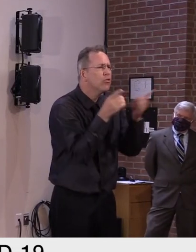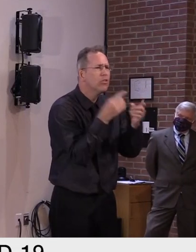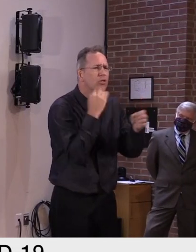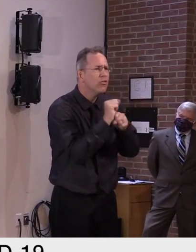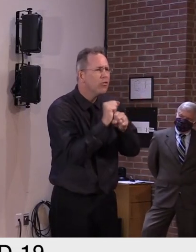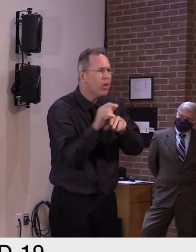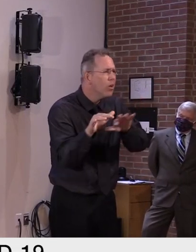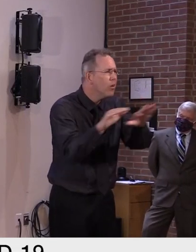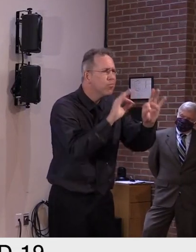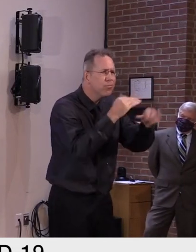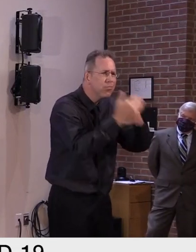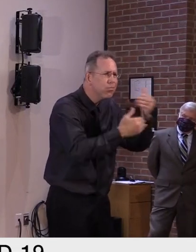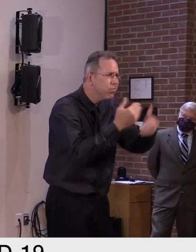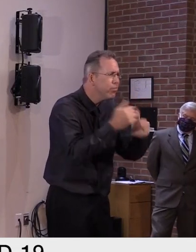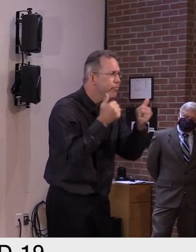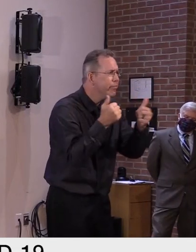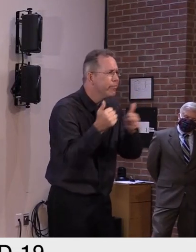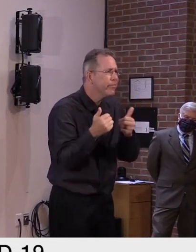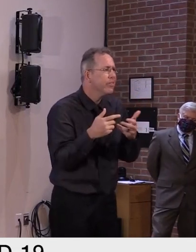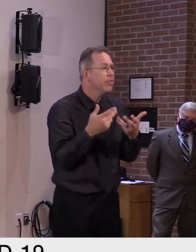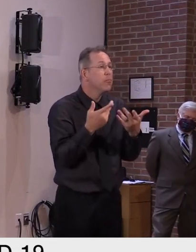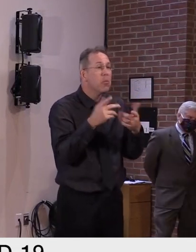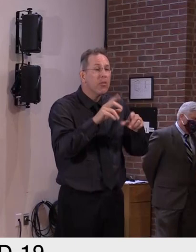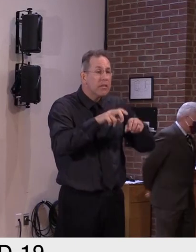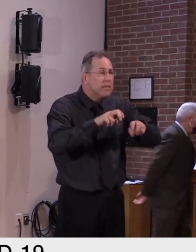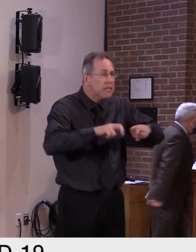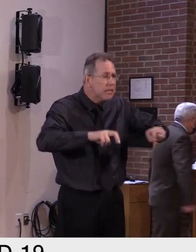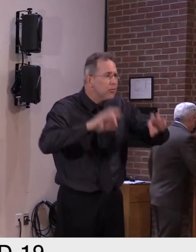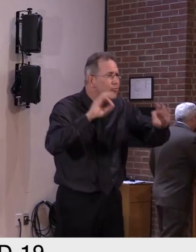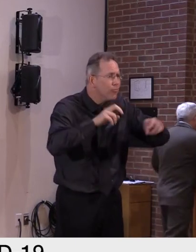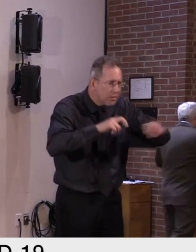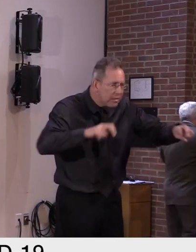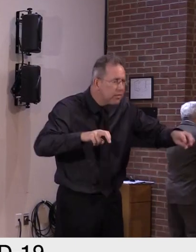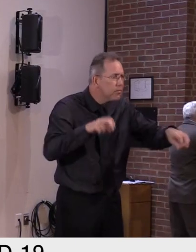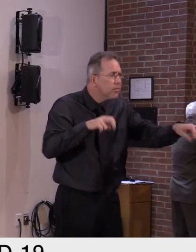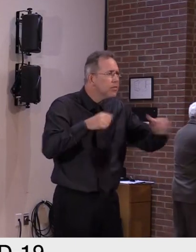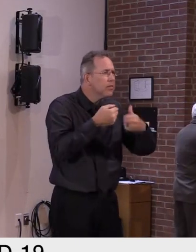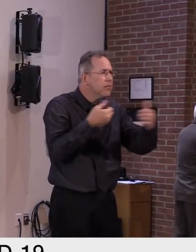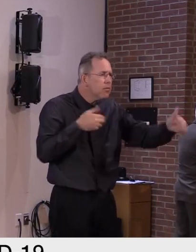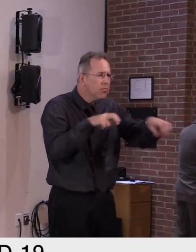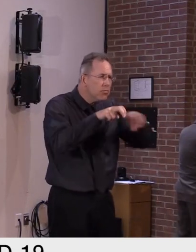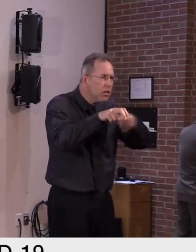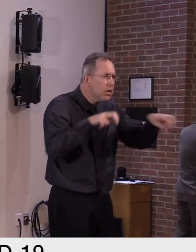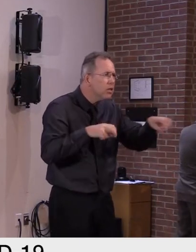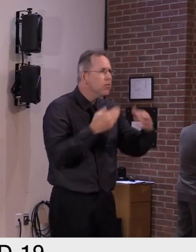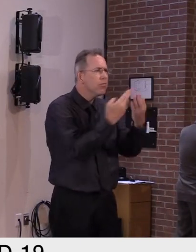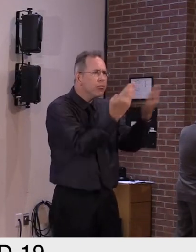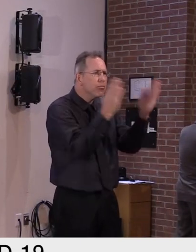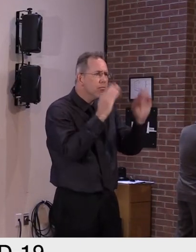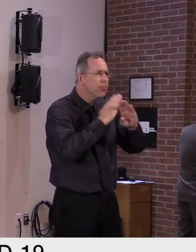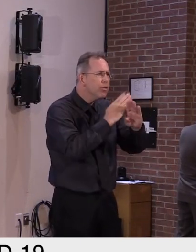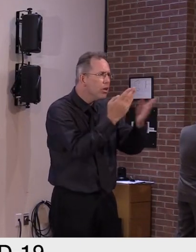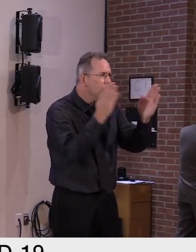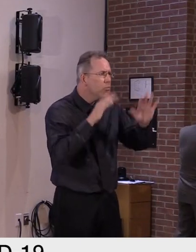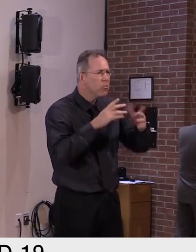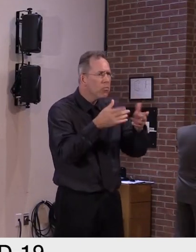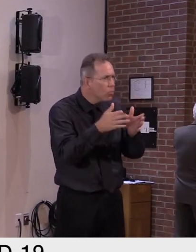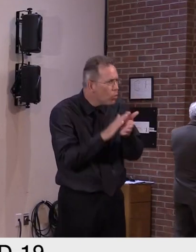the distance between students, on their hygiene practices throughout the school or on the buses,